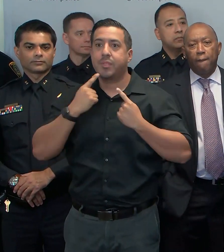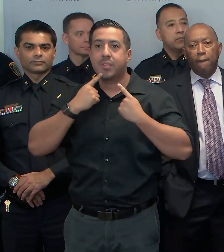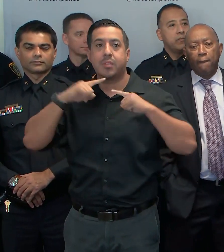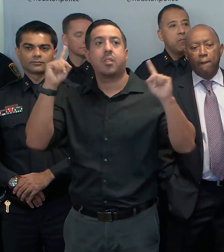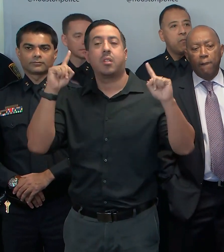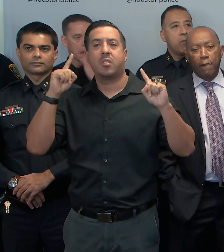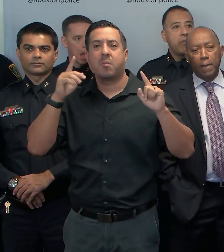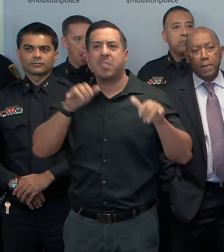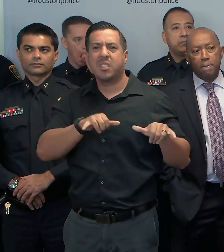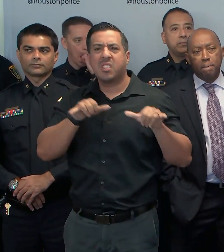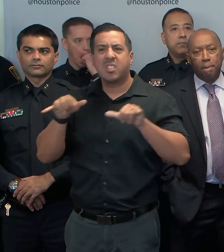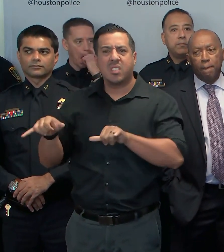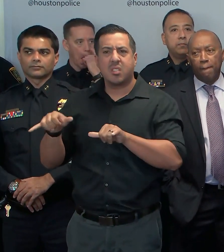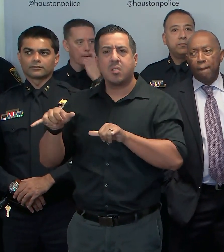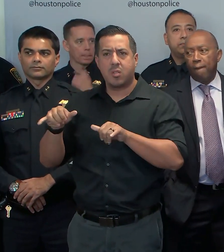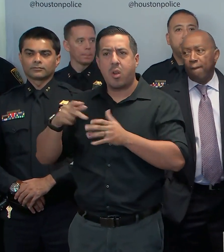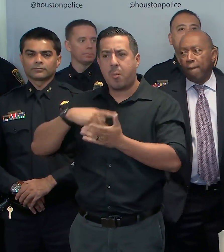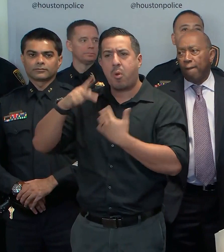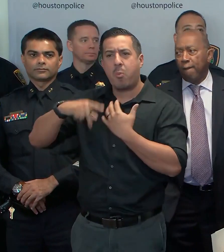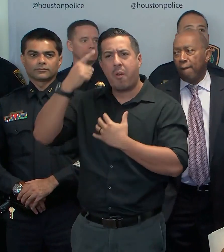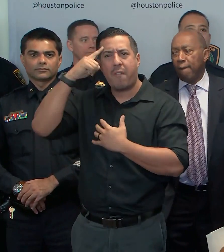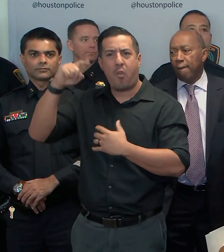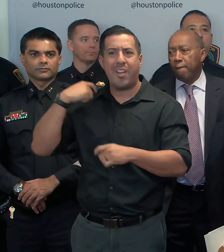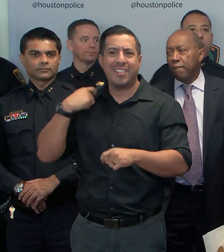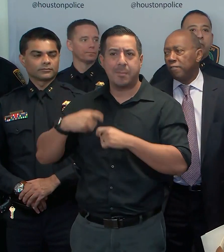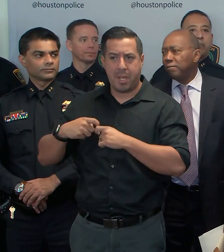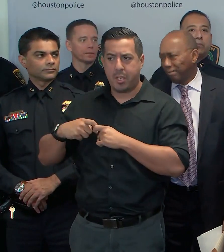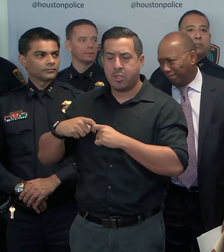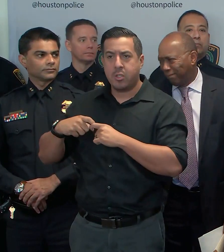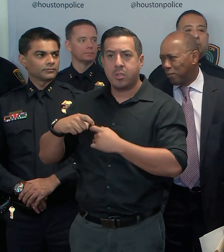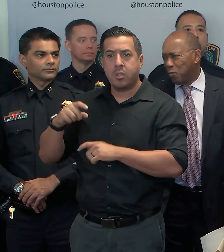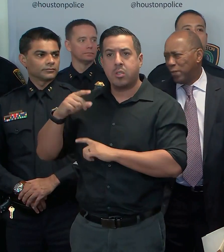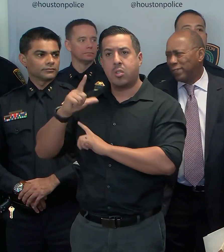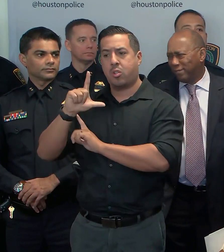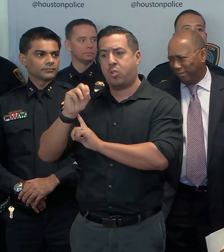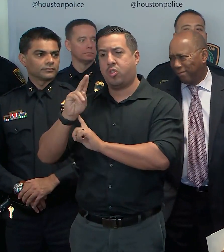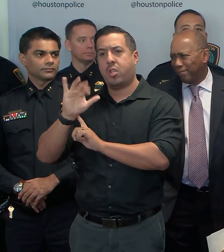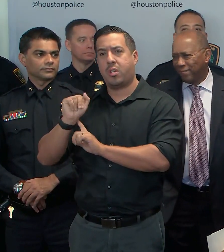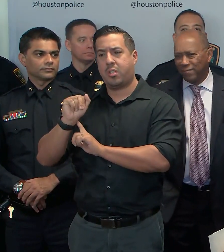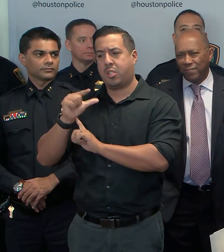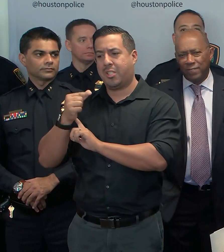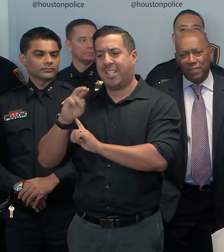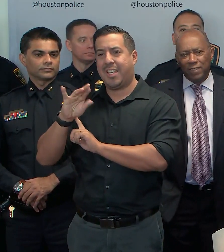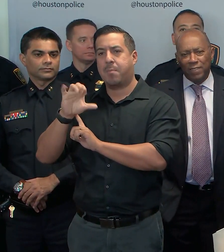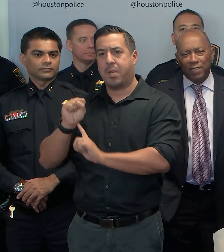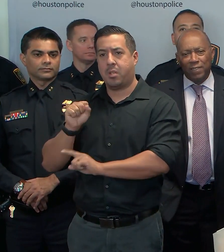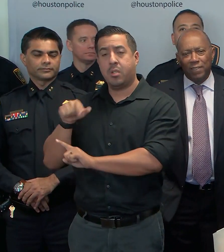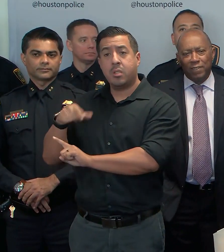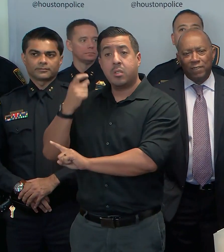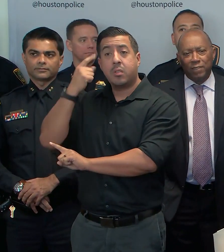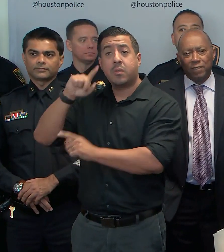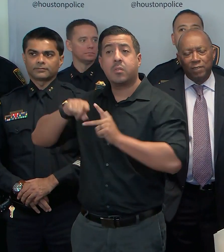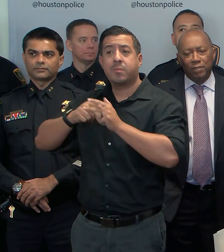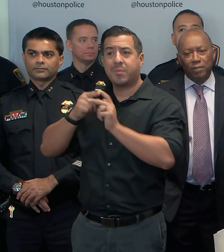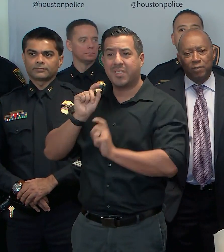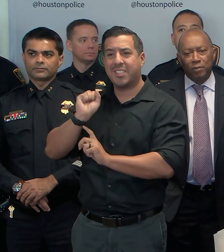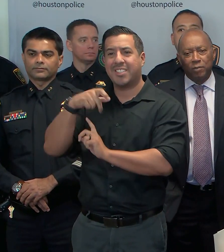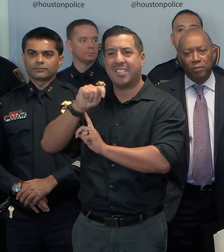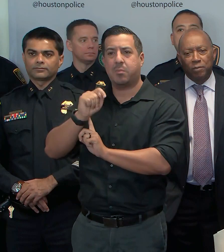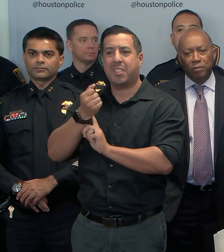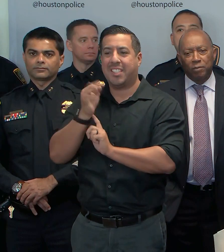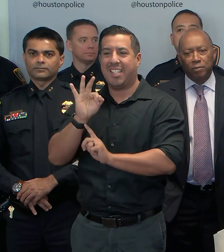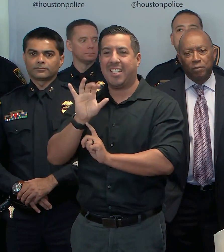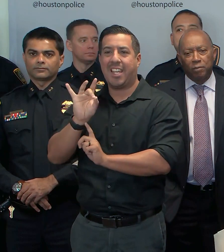a similar program was designed for the Hispanic community. Lucha contra el Crimen began in September of